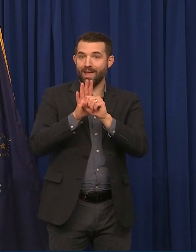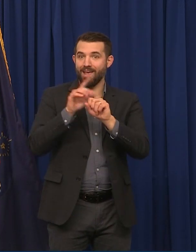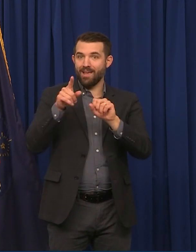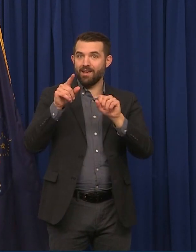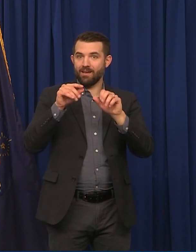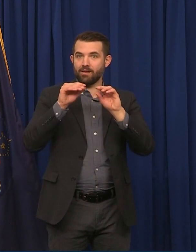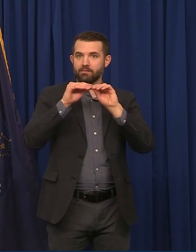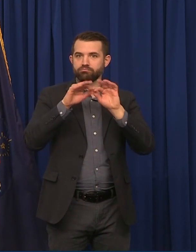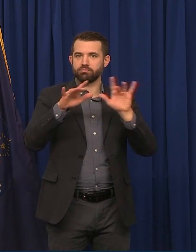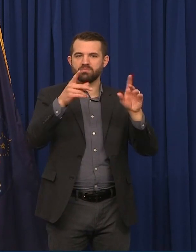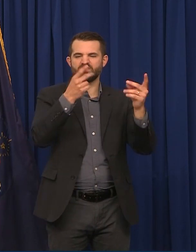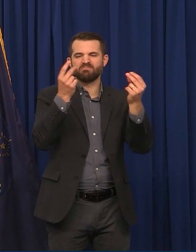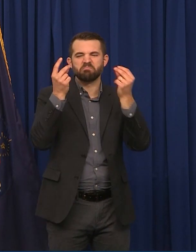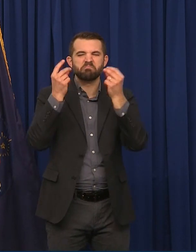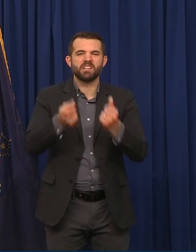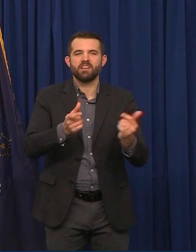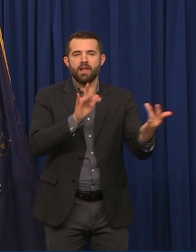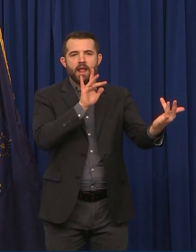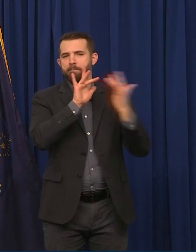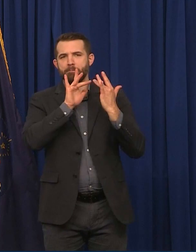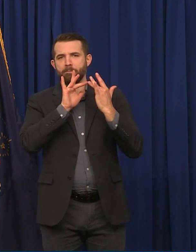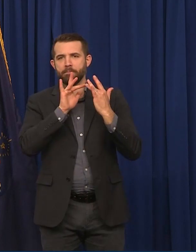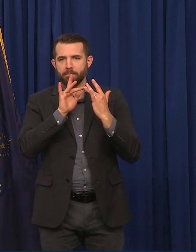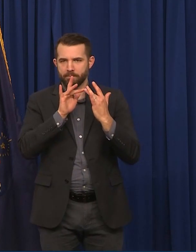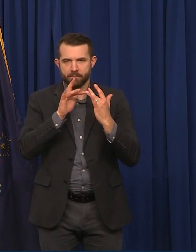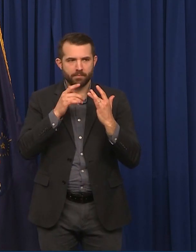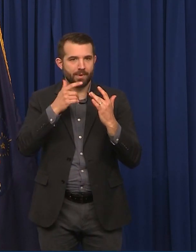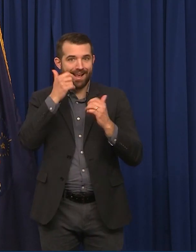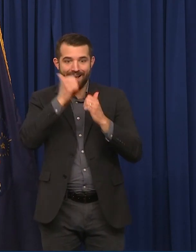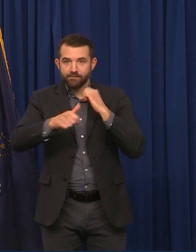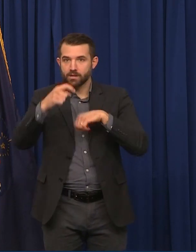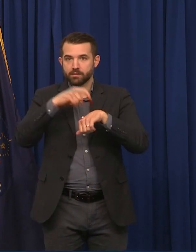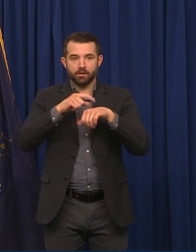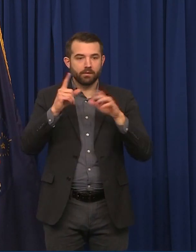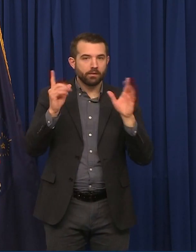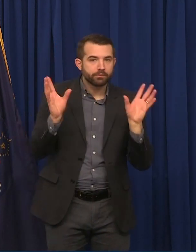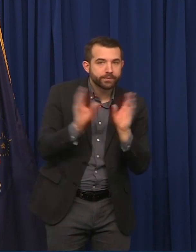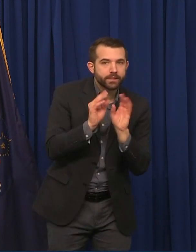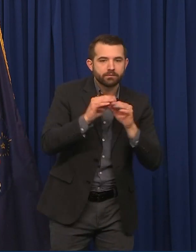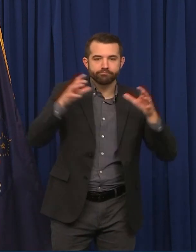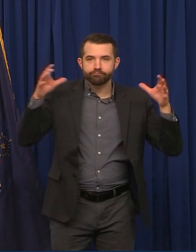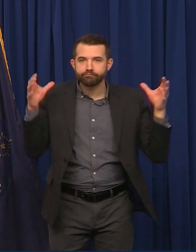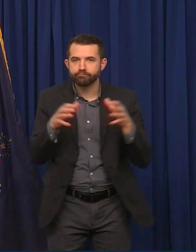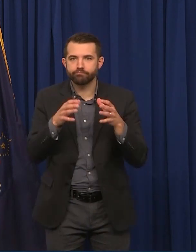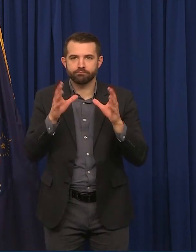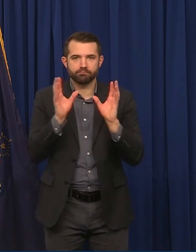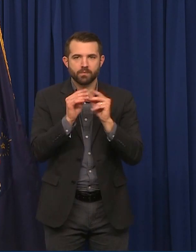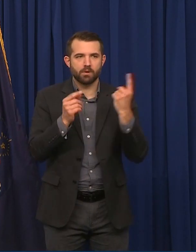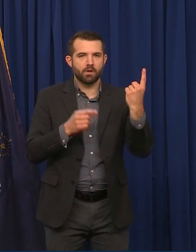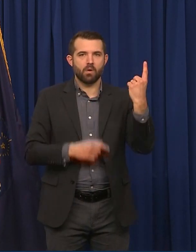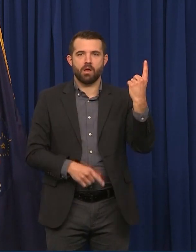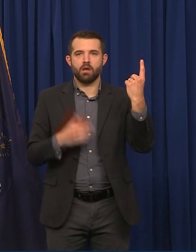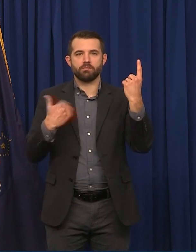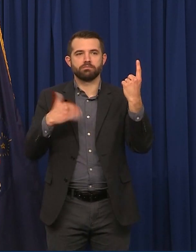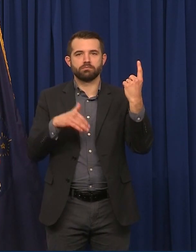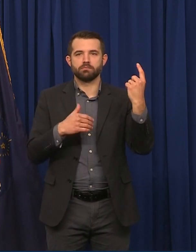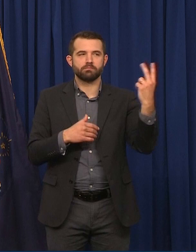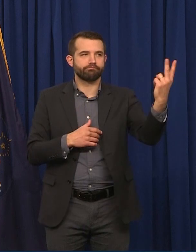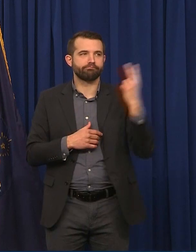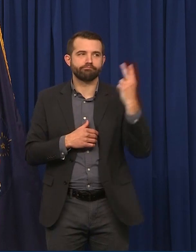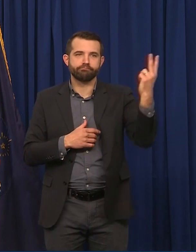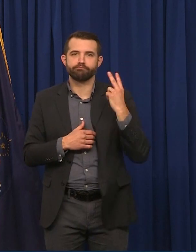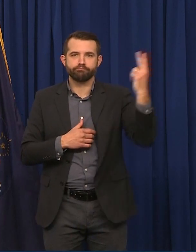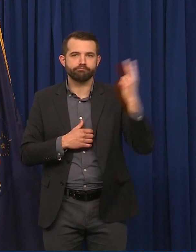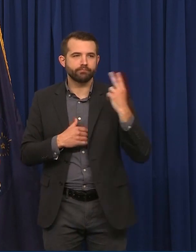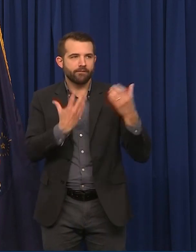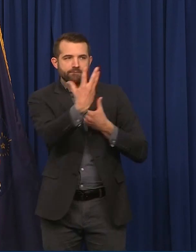have joined every single one of our incident command meetings, every single one of our briefings and meetings to plan for congregate settings,